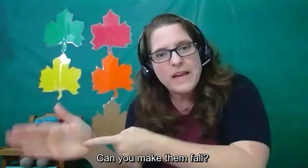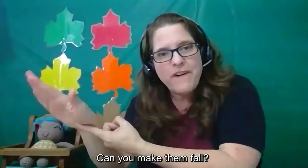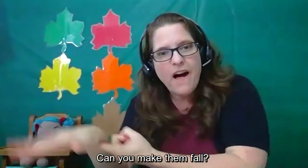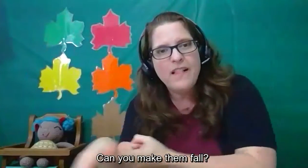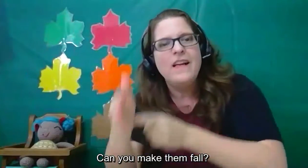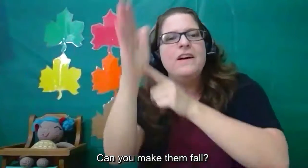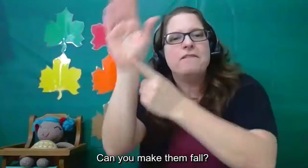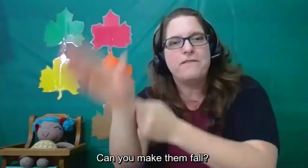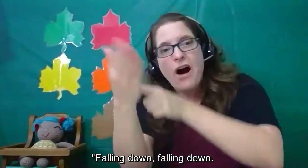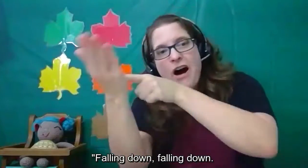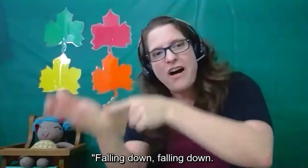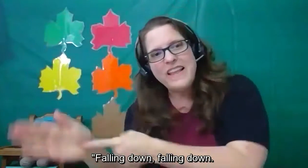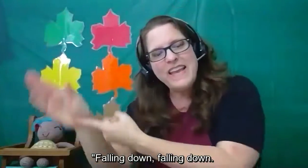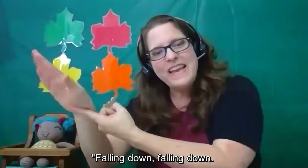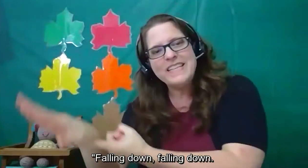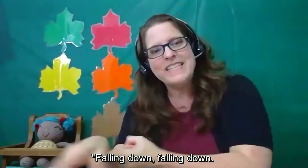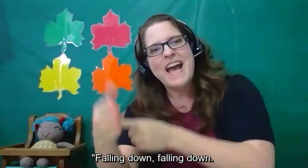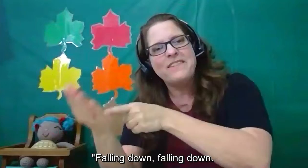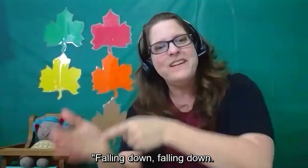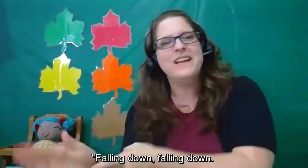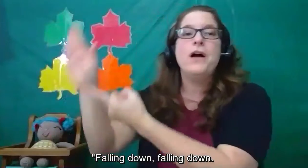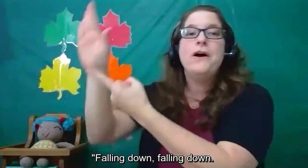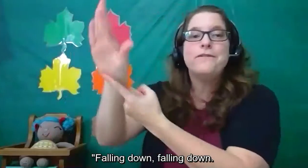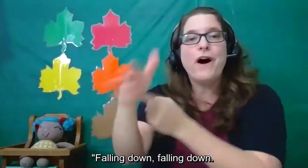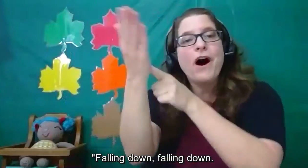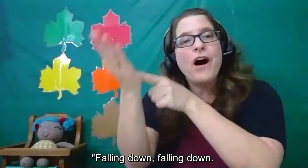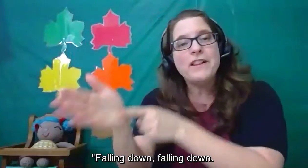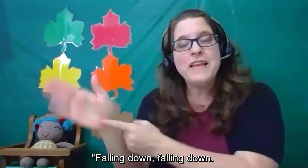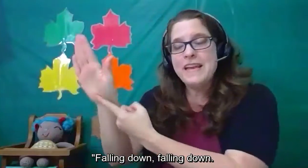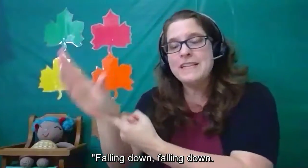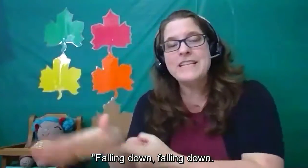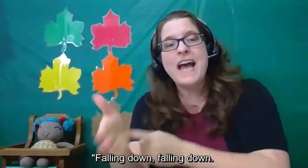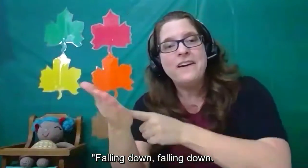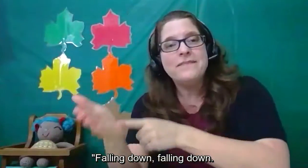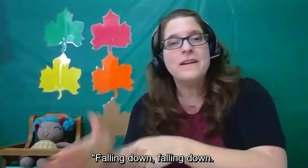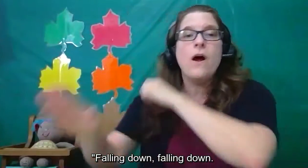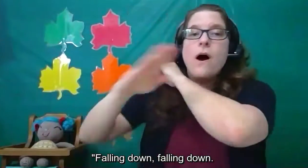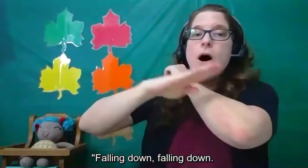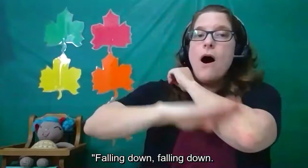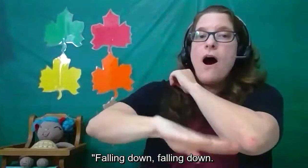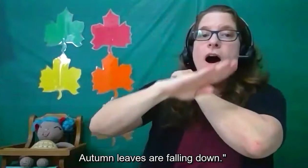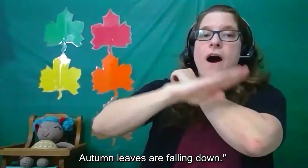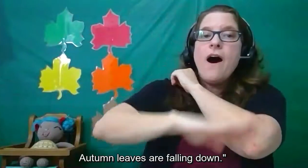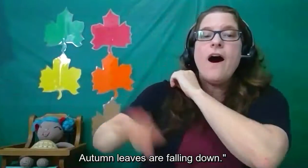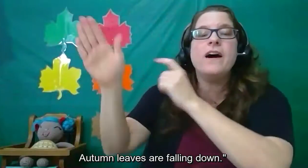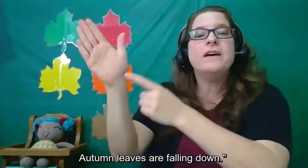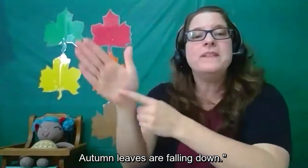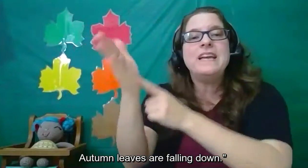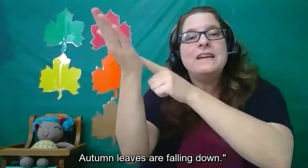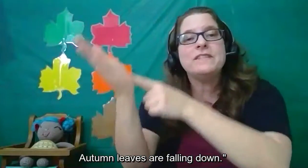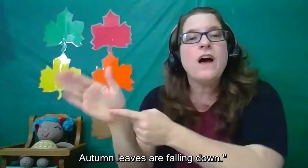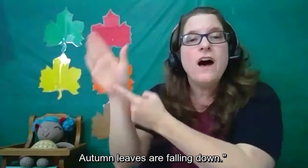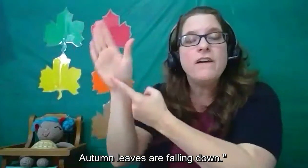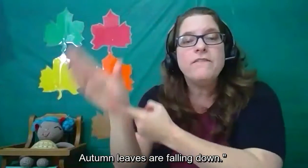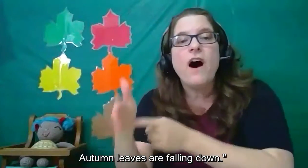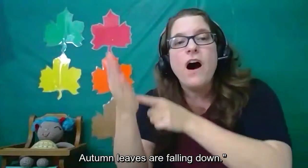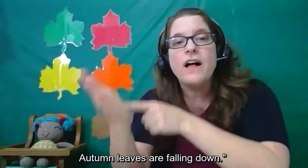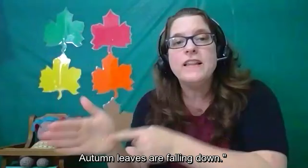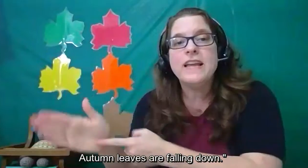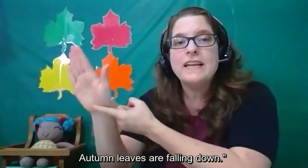make them fall? Falling down, falling down. Autumn leaves are